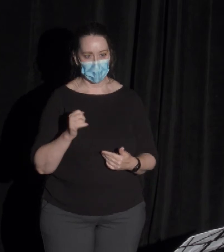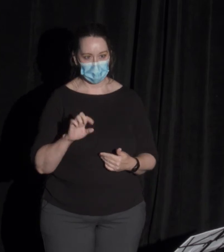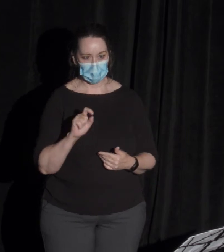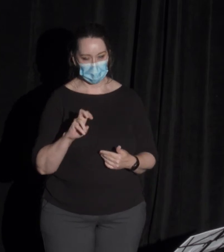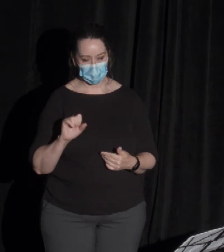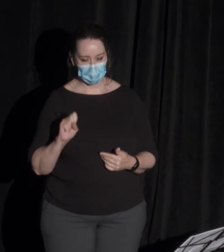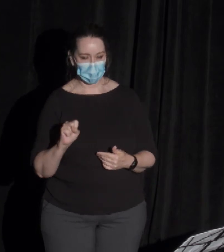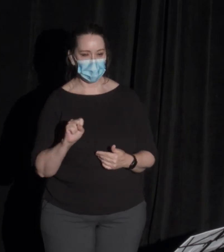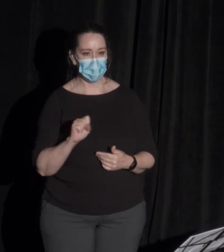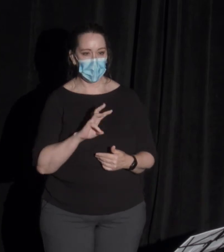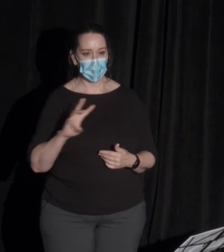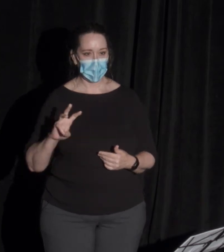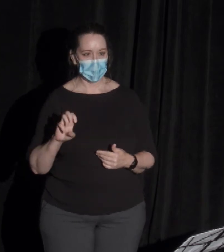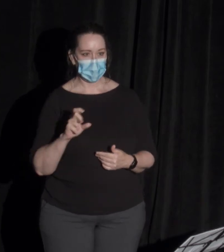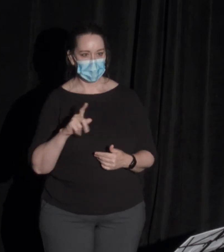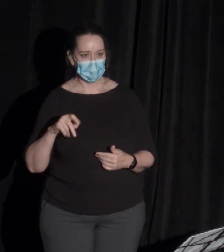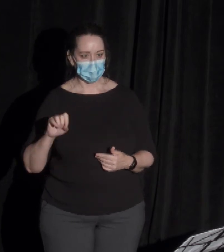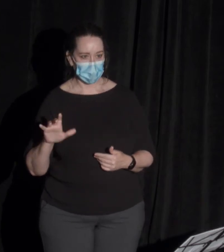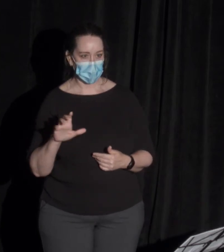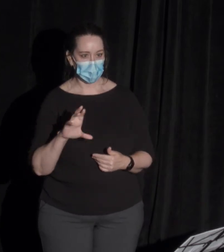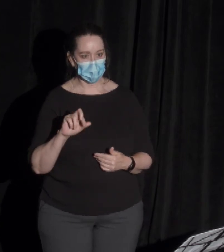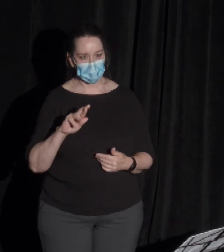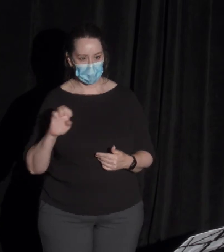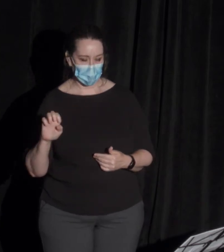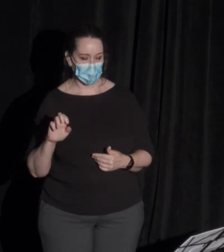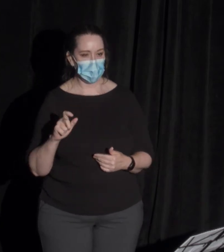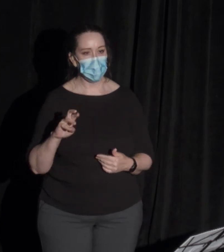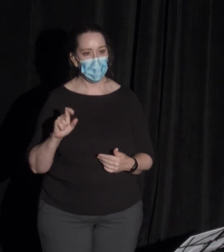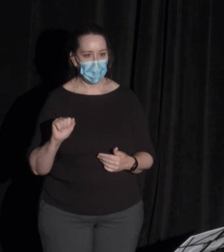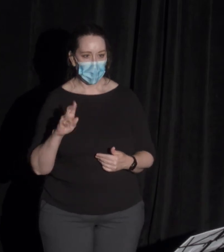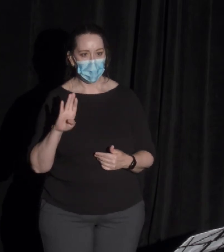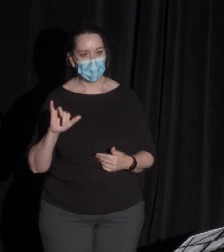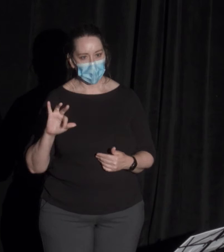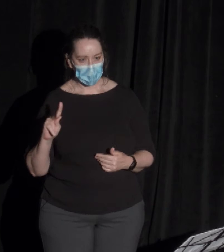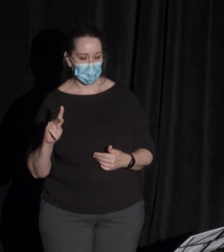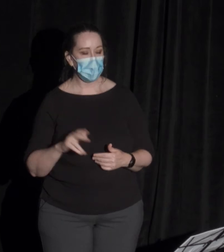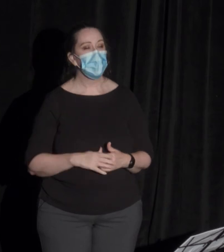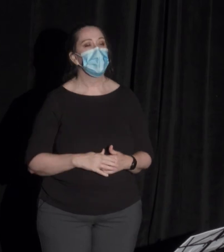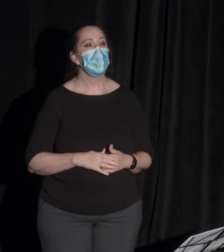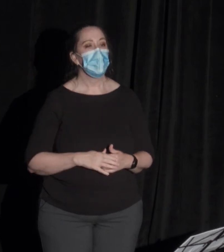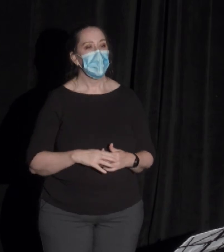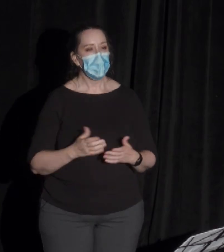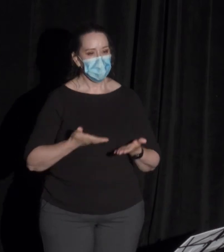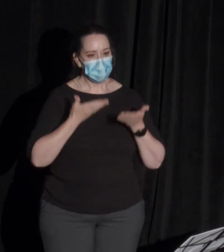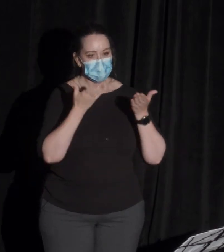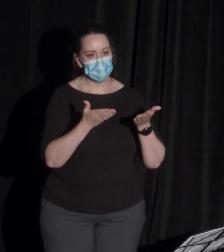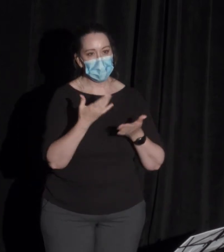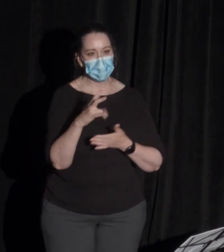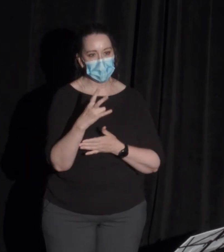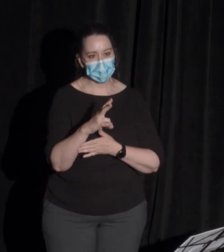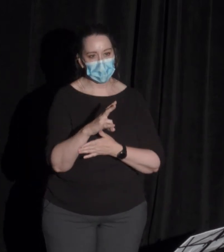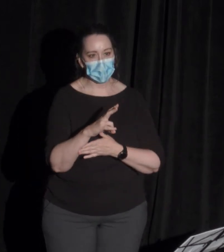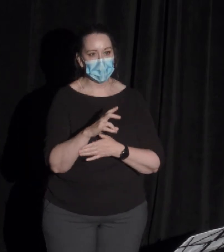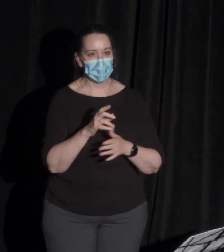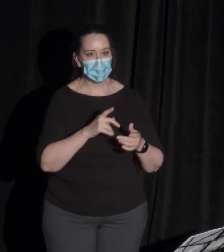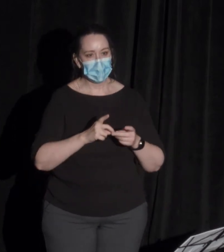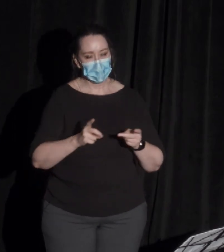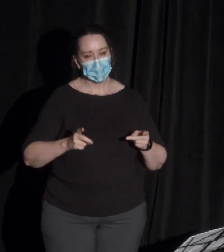Pacific First Nations Cree, Sicangu, Lakota, and Black. I'm a candidate for the 17th District Police Council, but I'm also a member of the